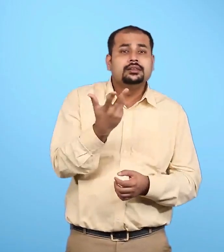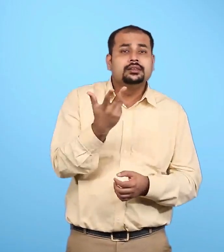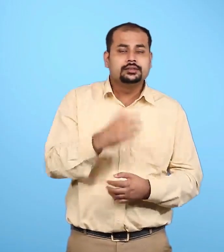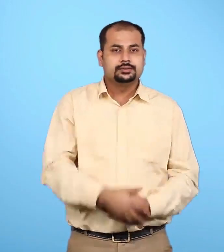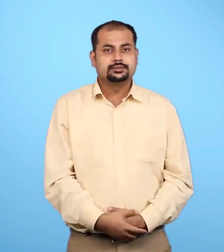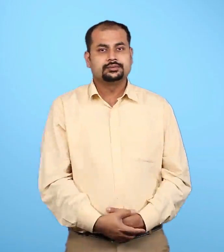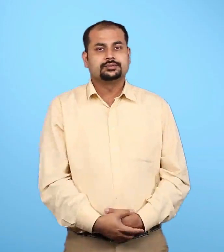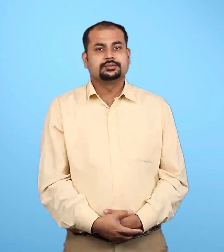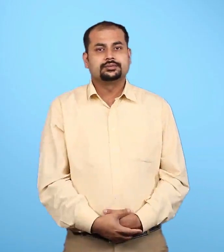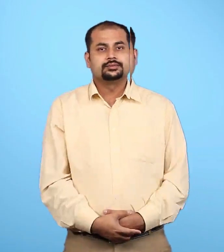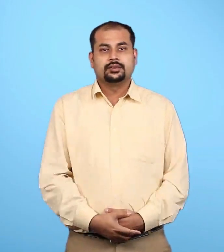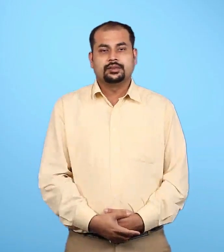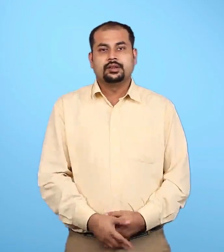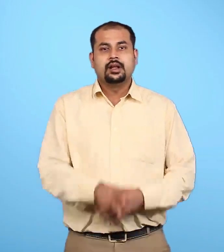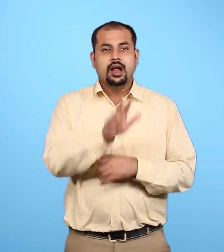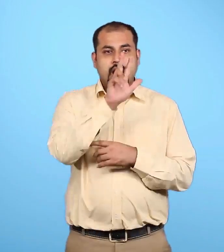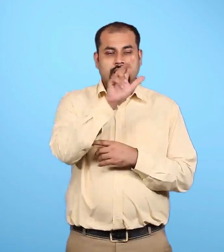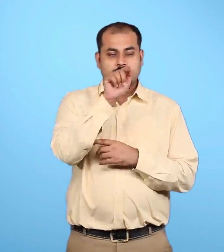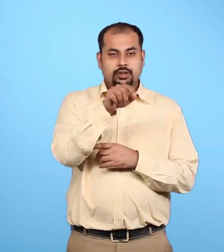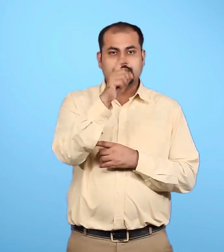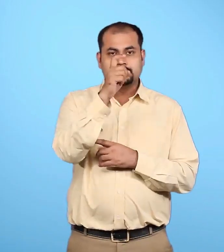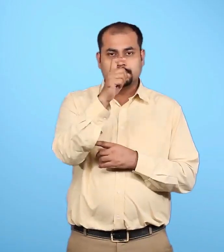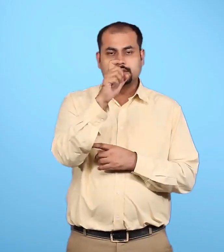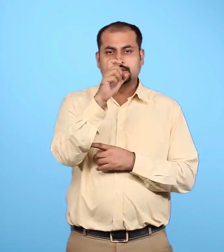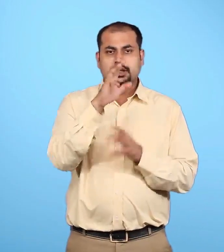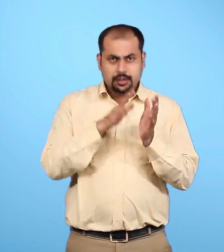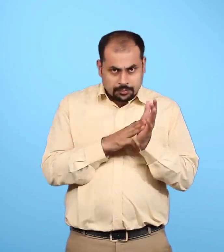Guess. 1. 8.7 centimeters.